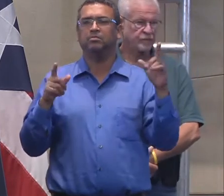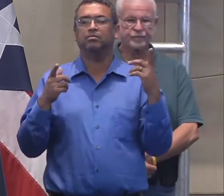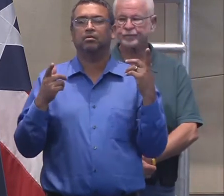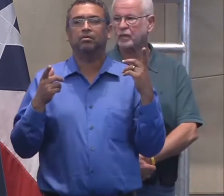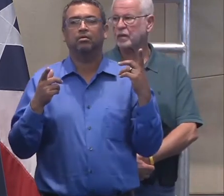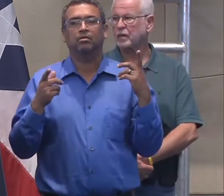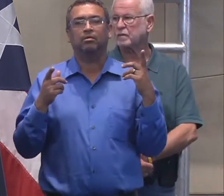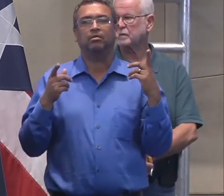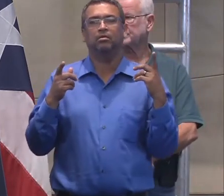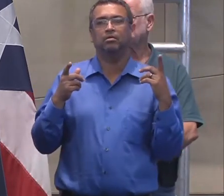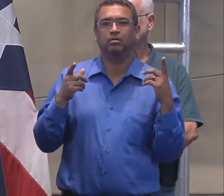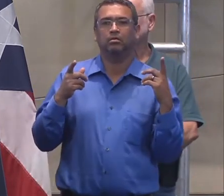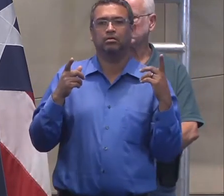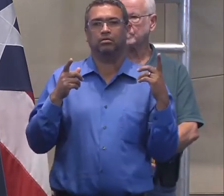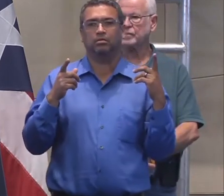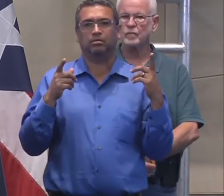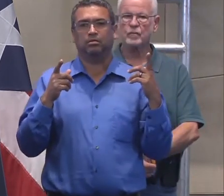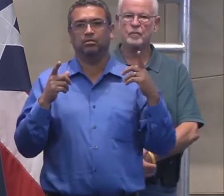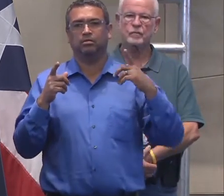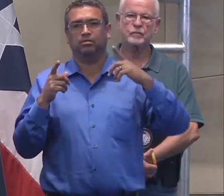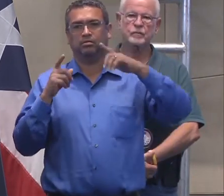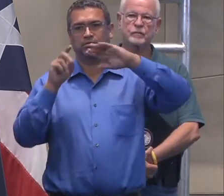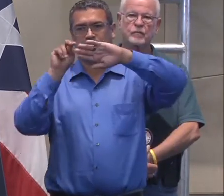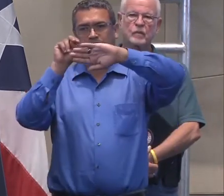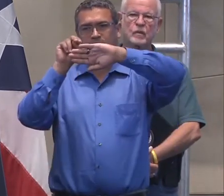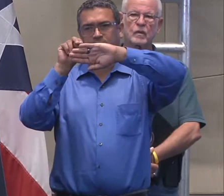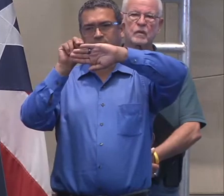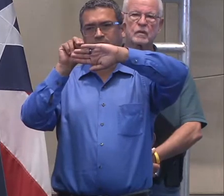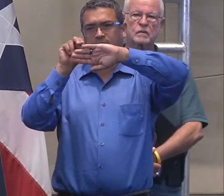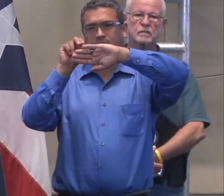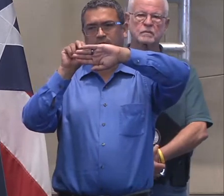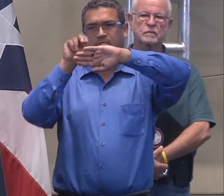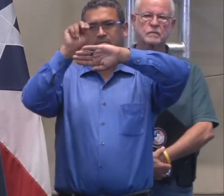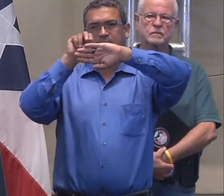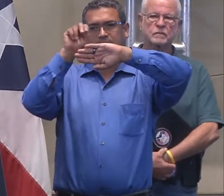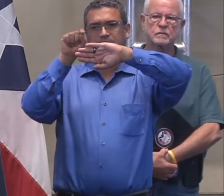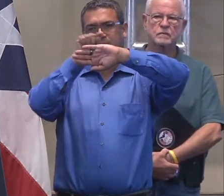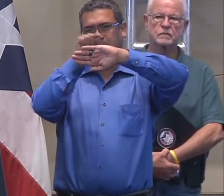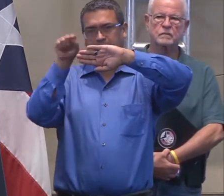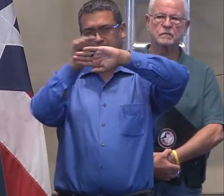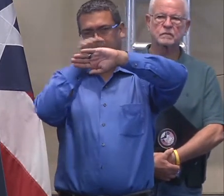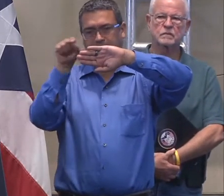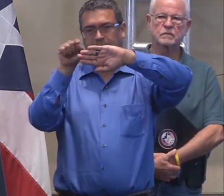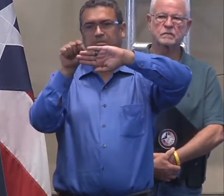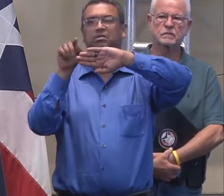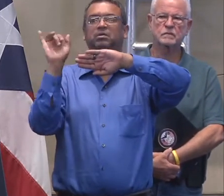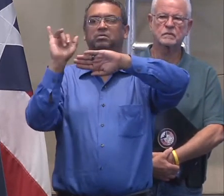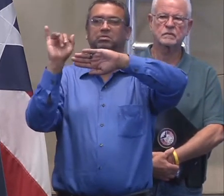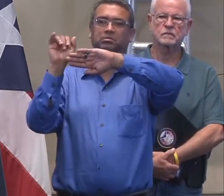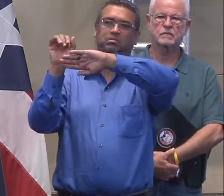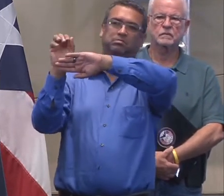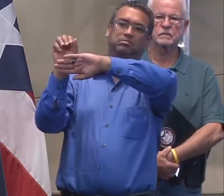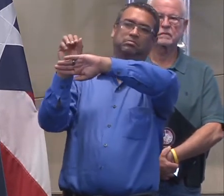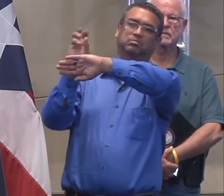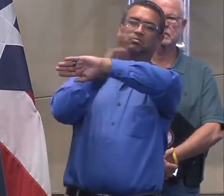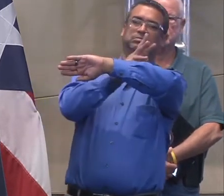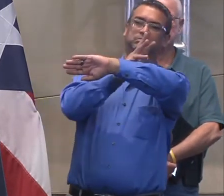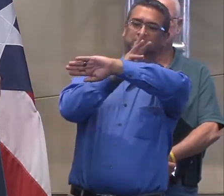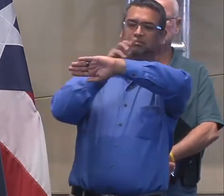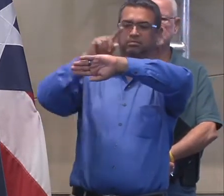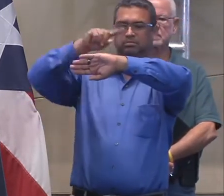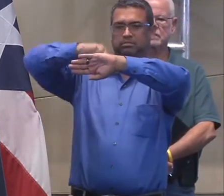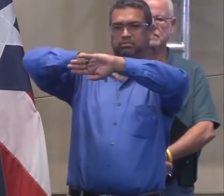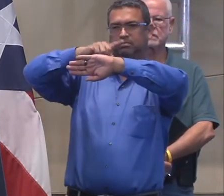the northern side of the island, and perhaps next to that, the northwest side of the island,